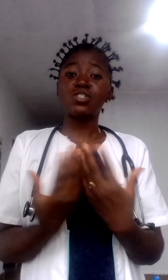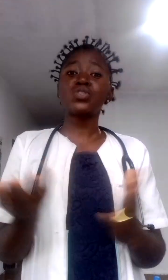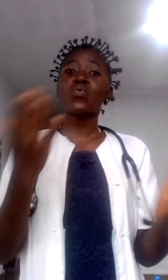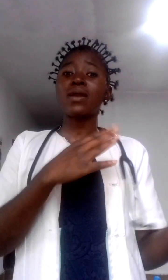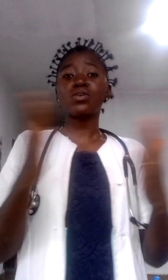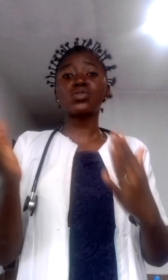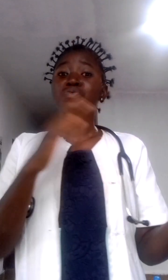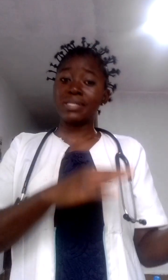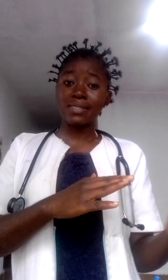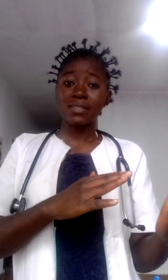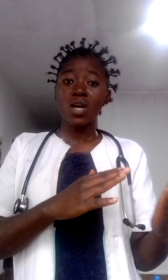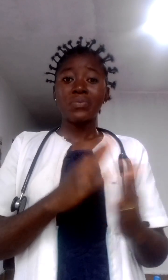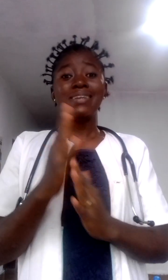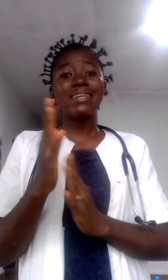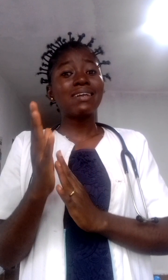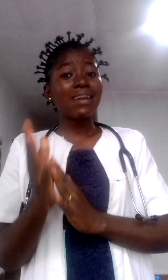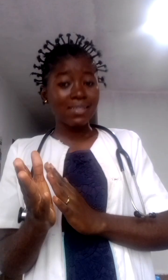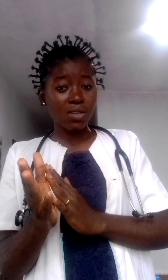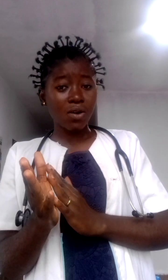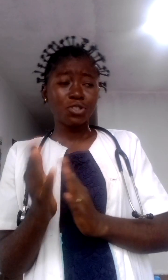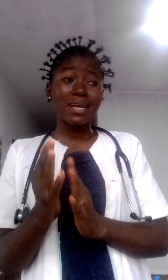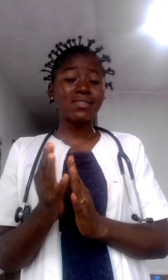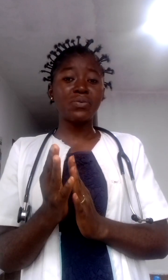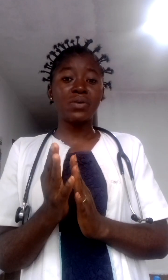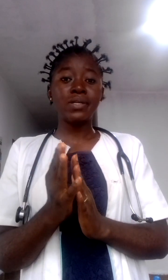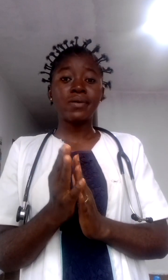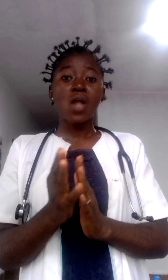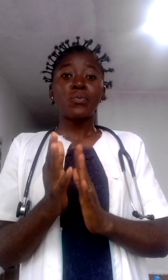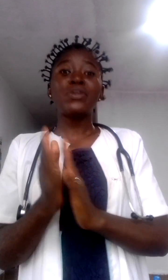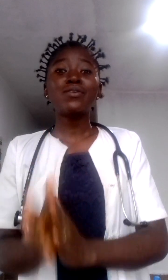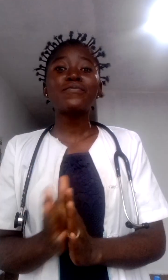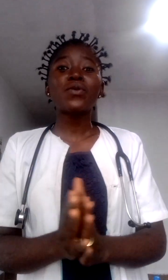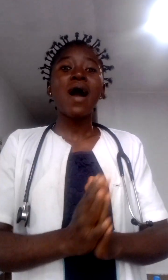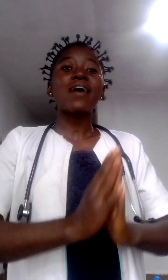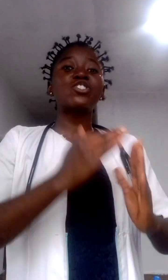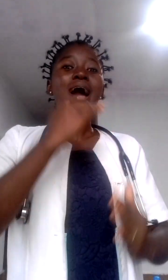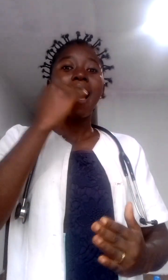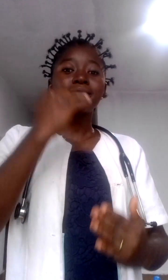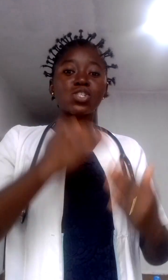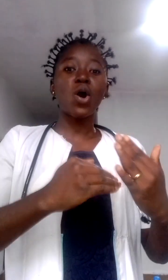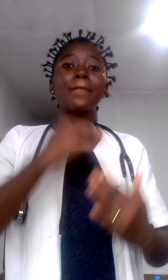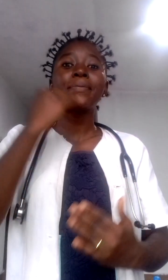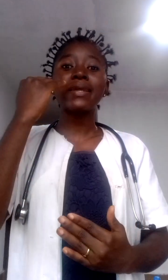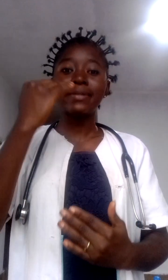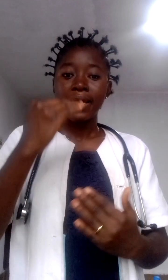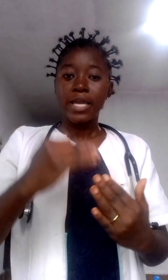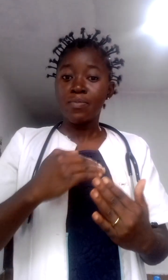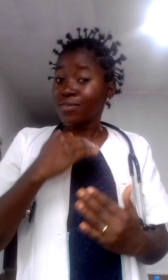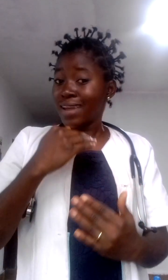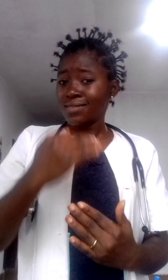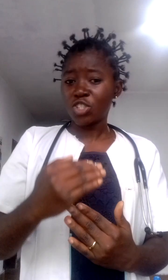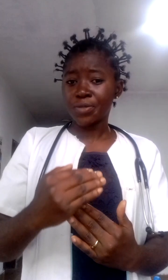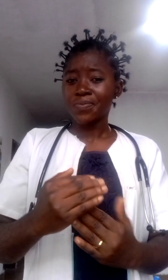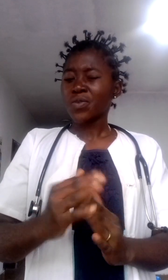due to one or two reasons, we neglect, or should I say we don't follow our child's complete immunization,